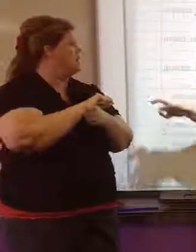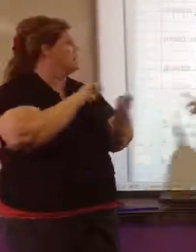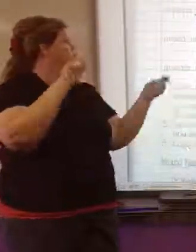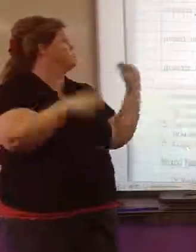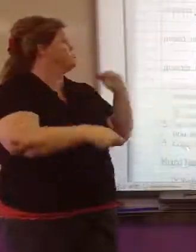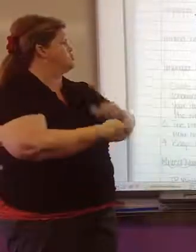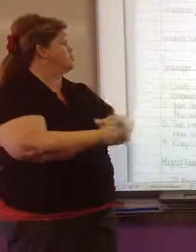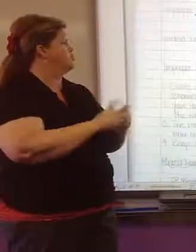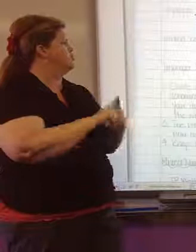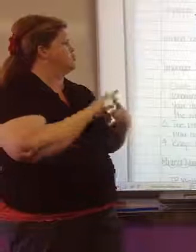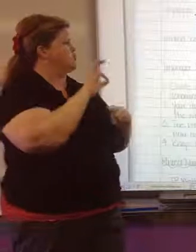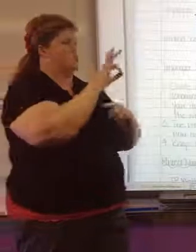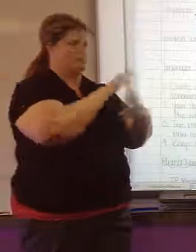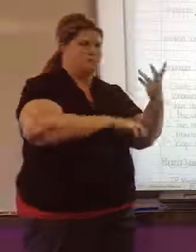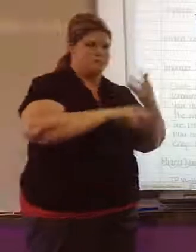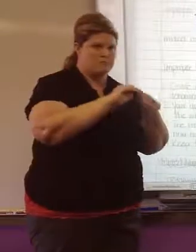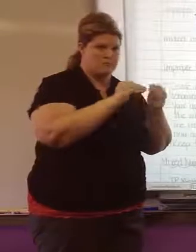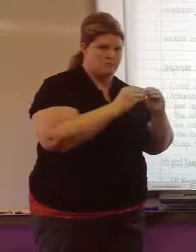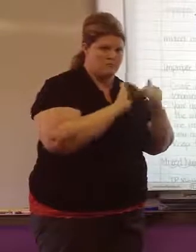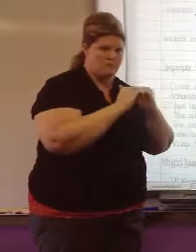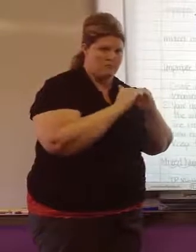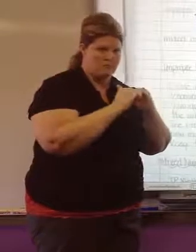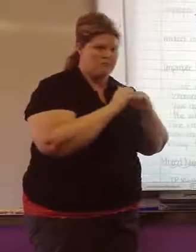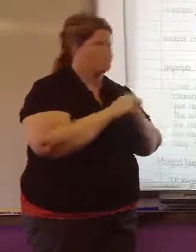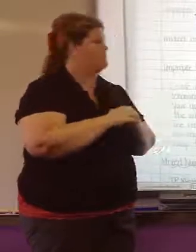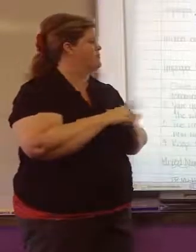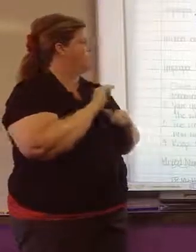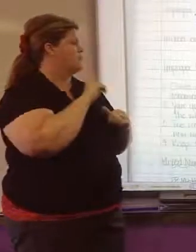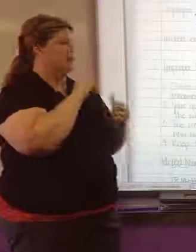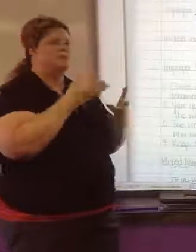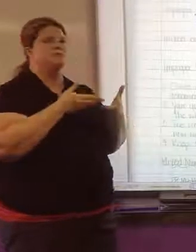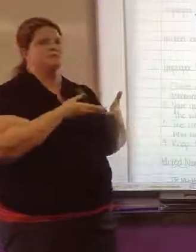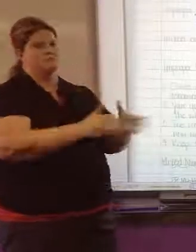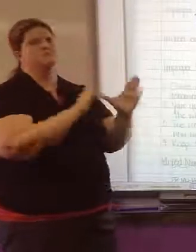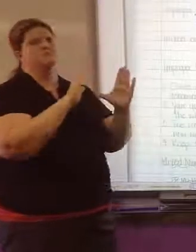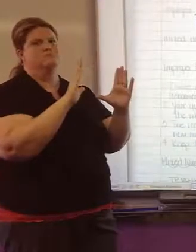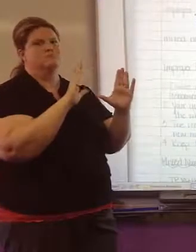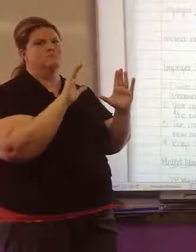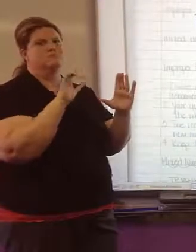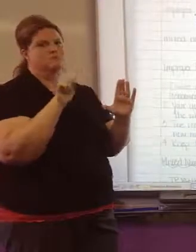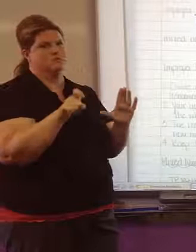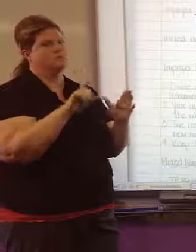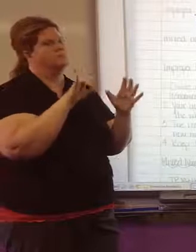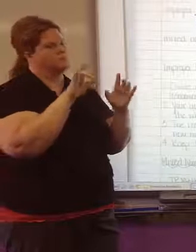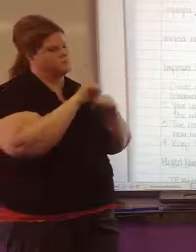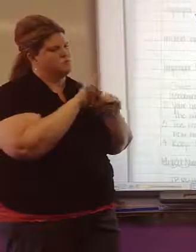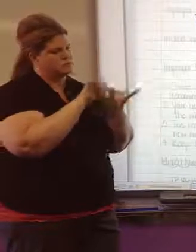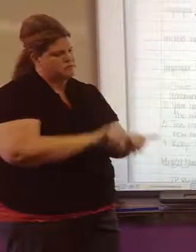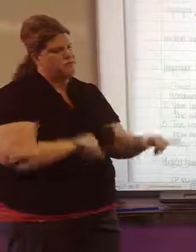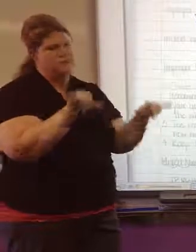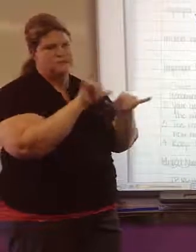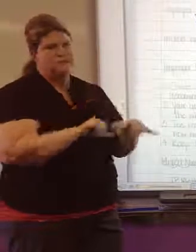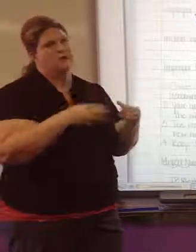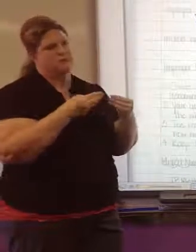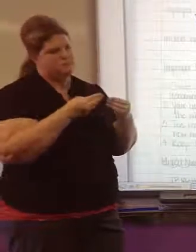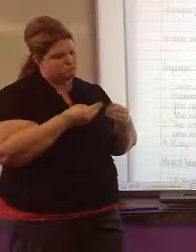turning them into mixed numbers. There is a method for that. You need to use the same